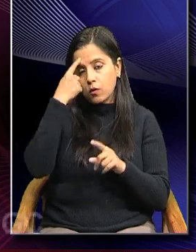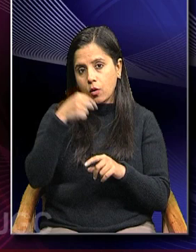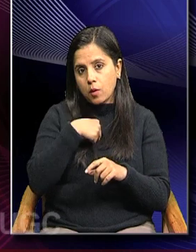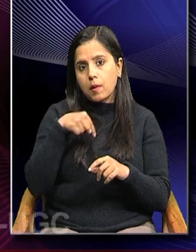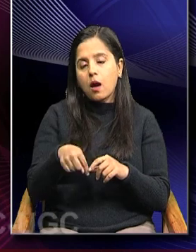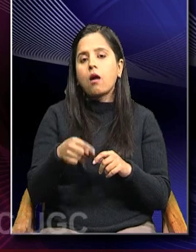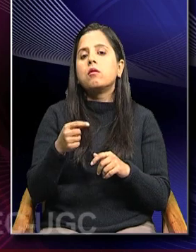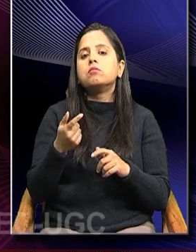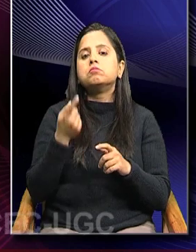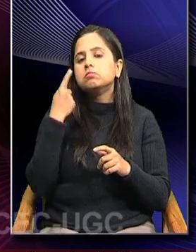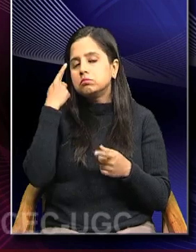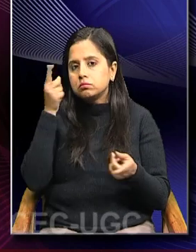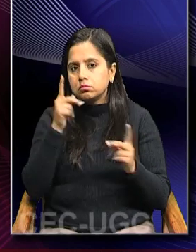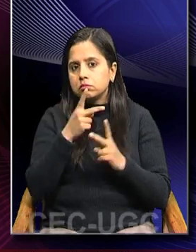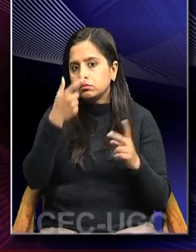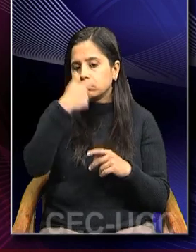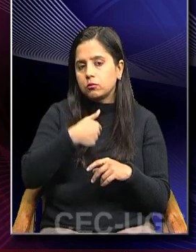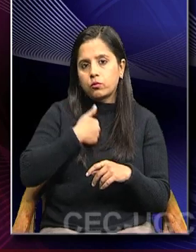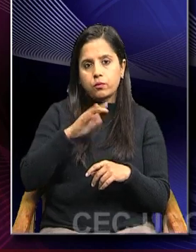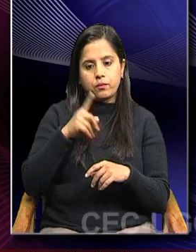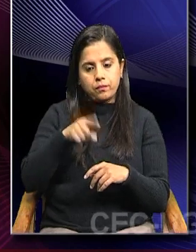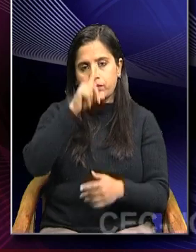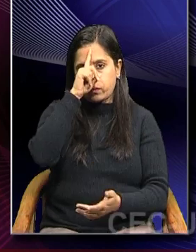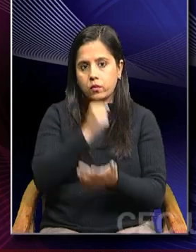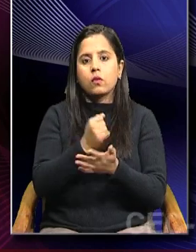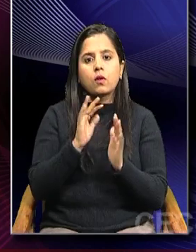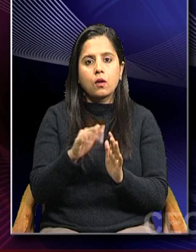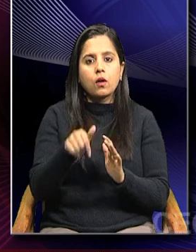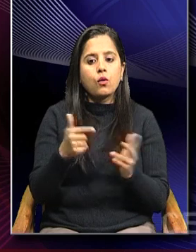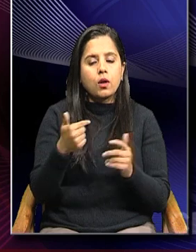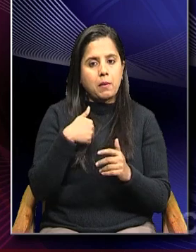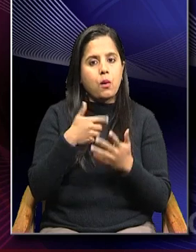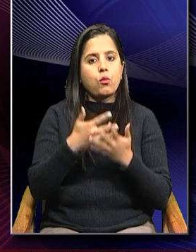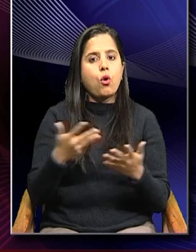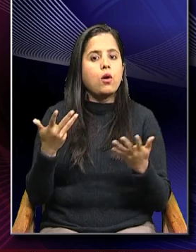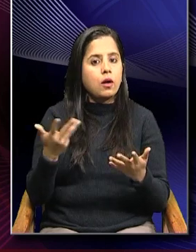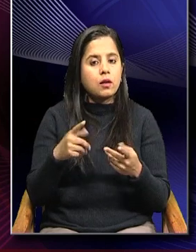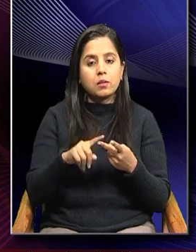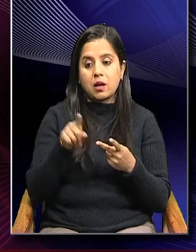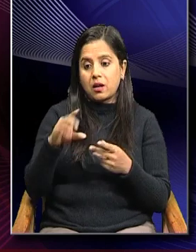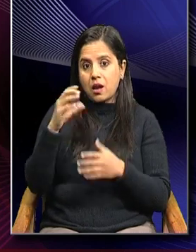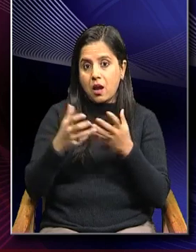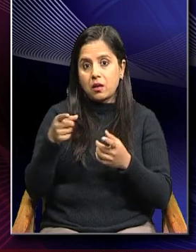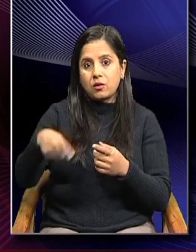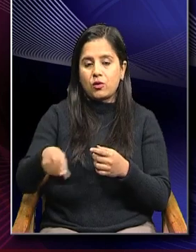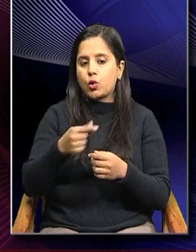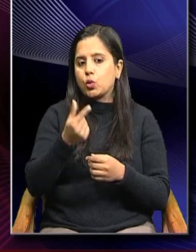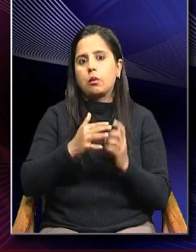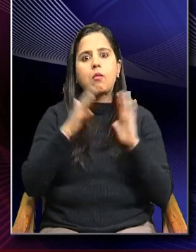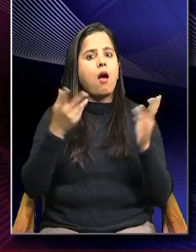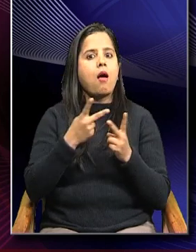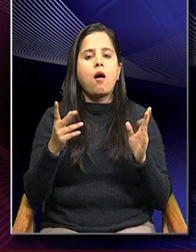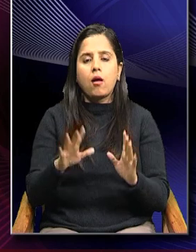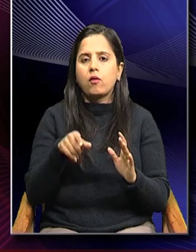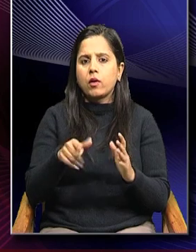marketing strategy person, that I have to decide that what should be my product, but for customer it is a bundle of utility. So